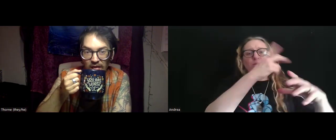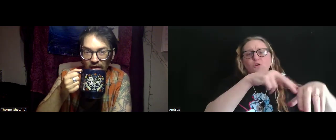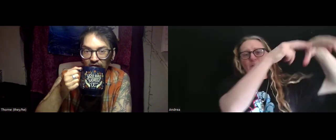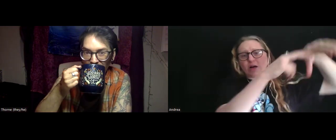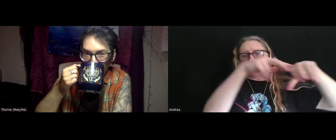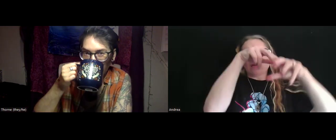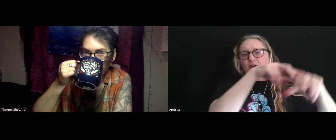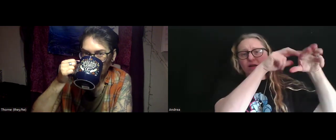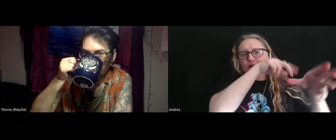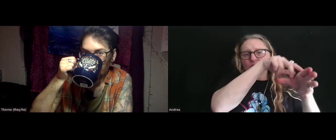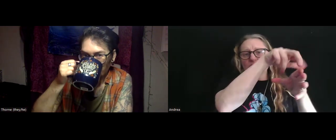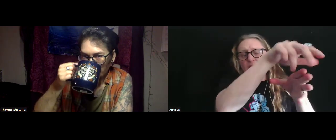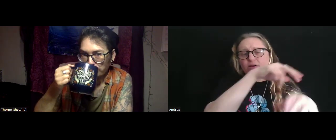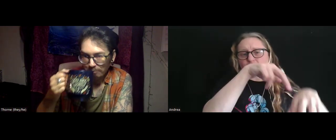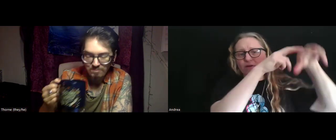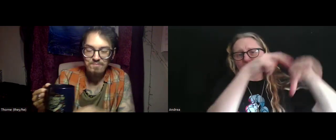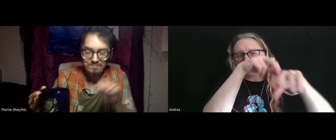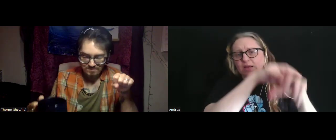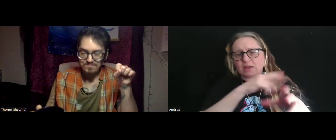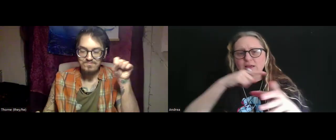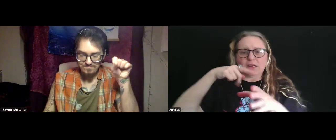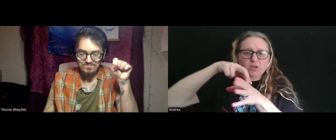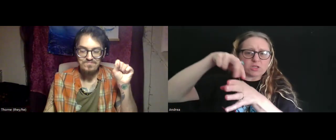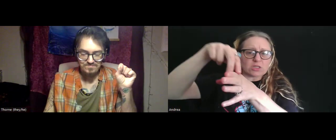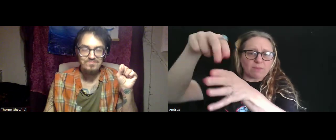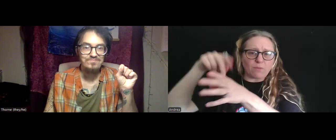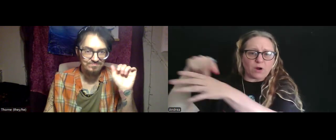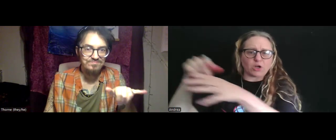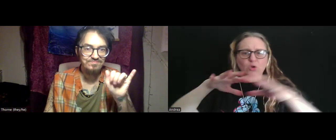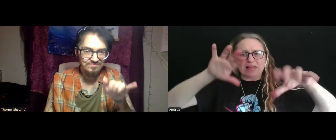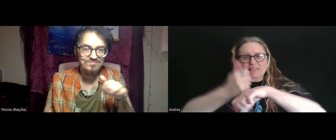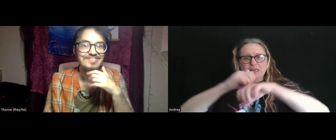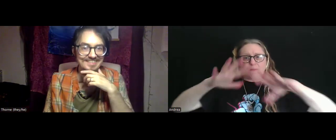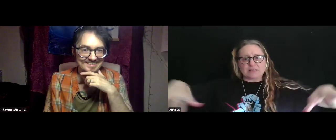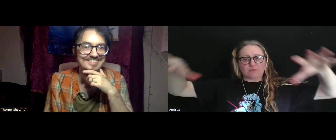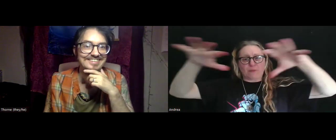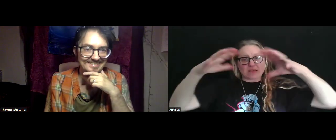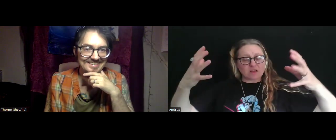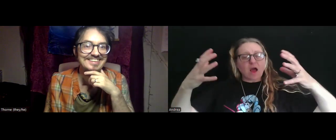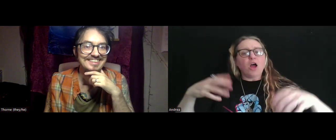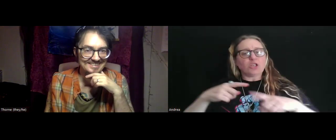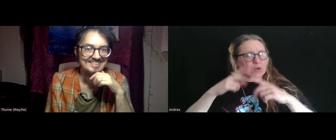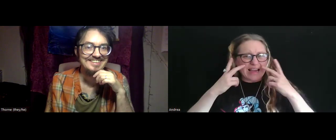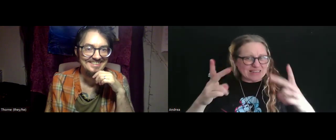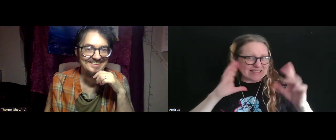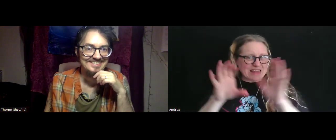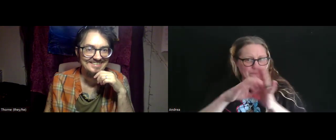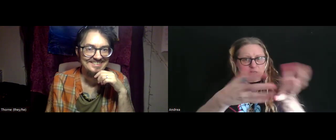over here on the, there's on the thing, and then here there's a tightrope walker, and you can like set it up in space. So you can kind of see that picture